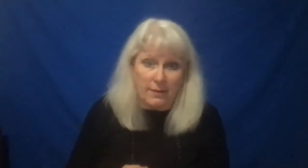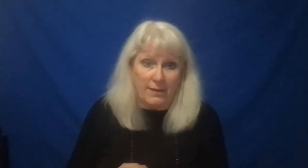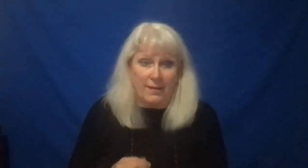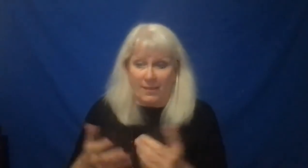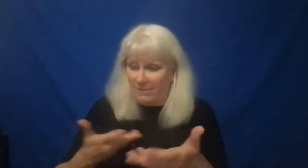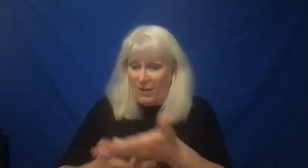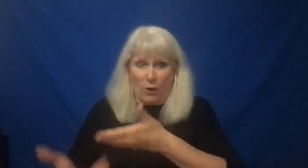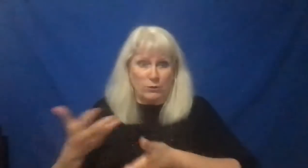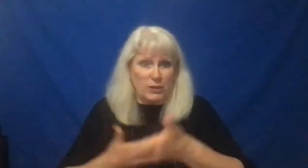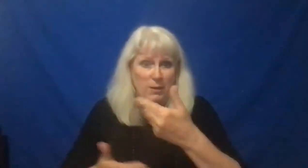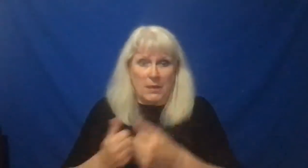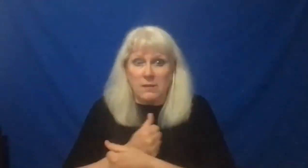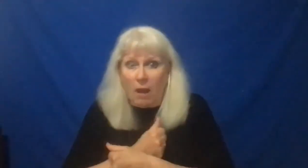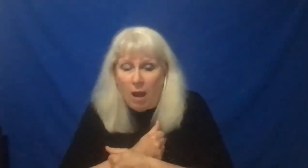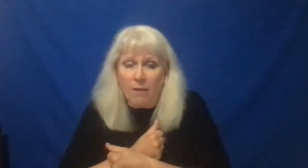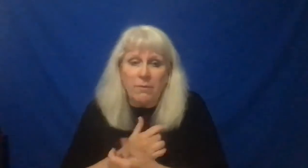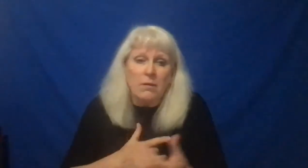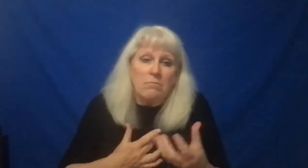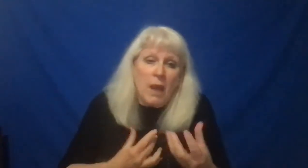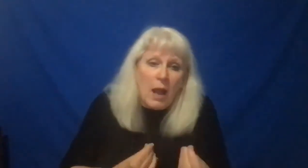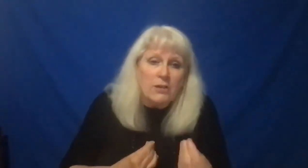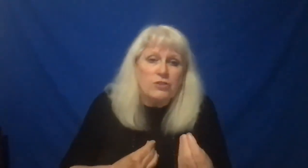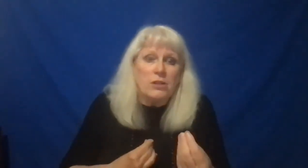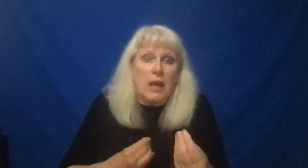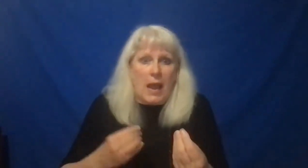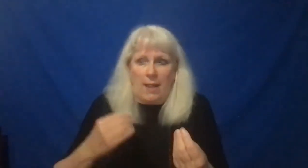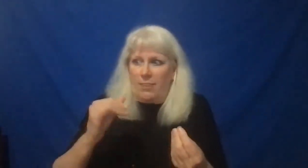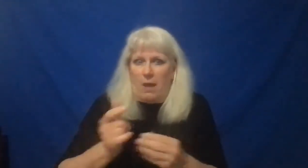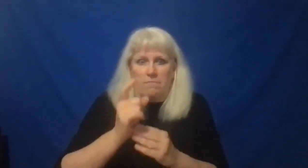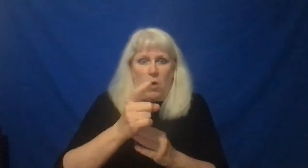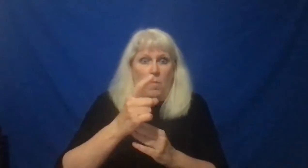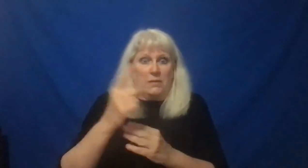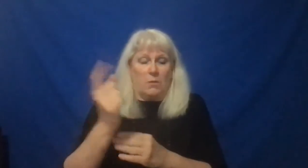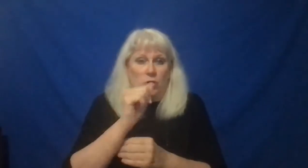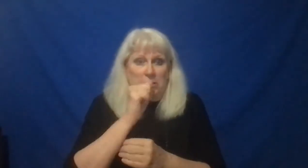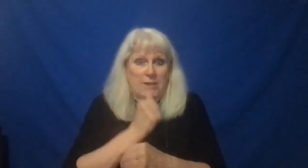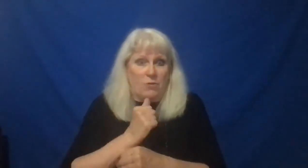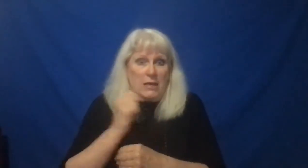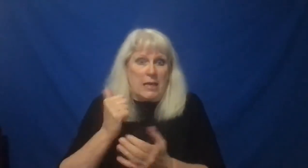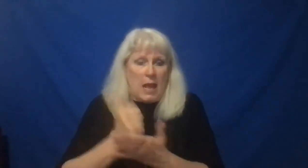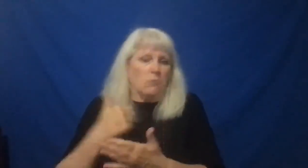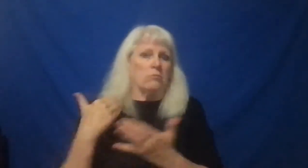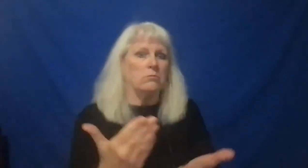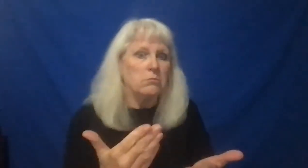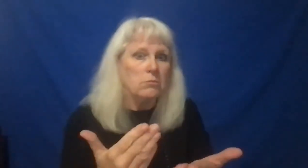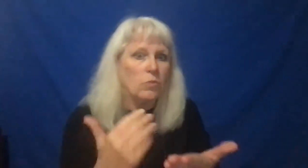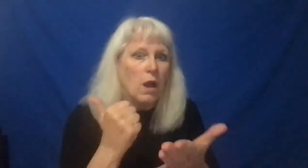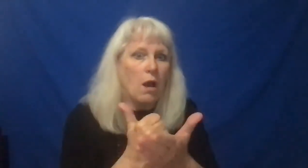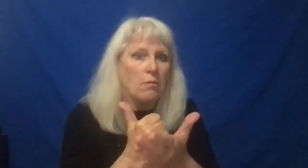and response to the call of the moment for each suffering alcoholic to find that lifeboat, our